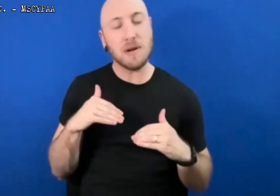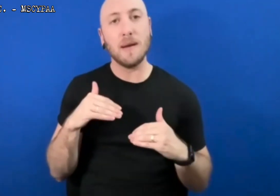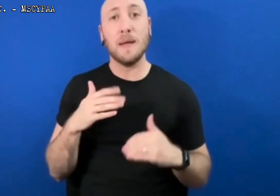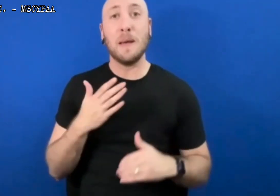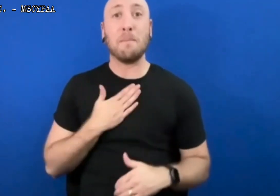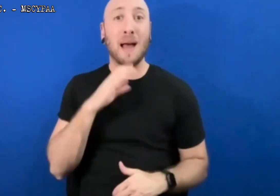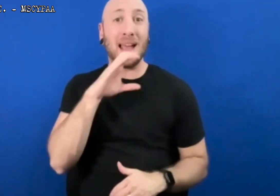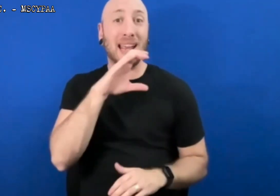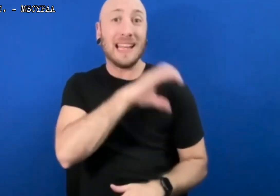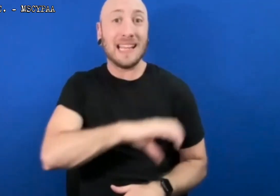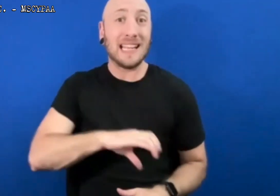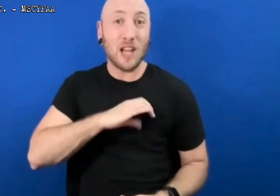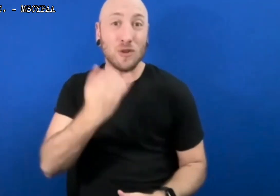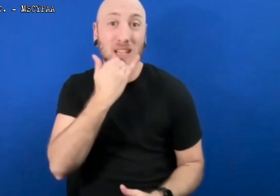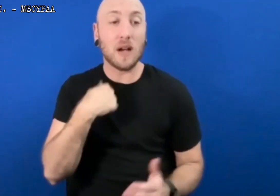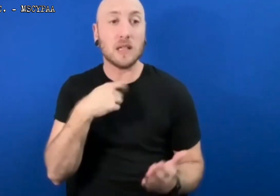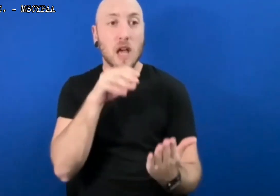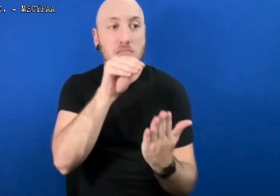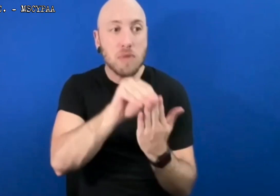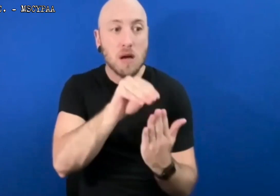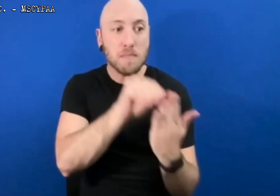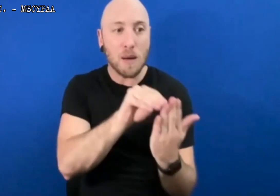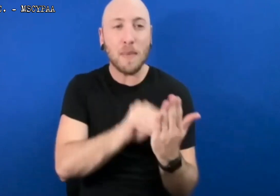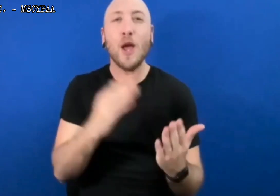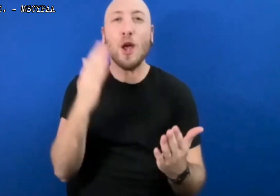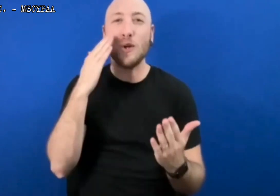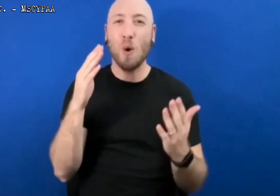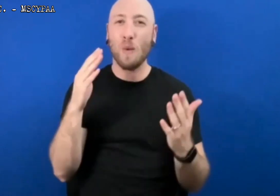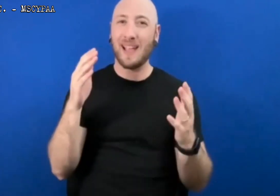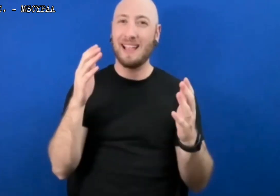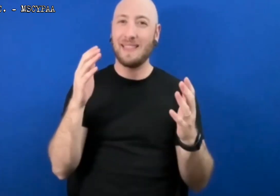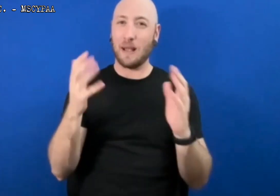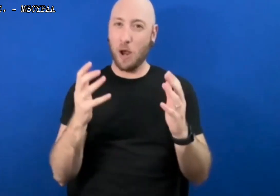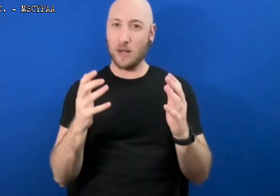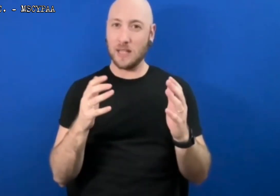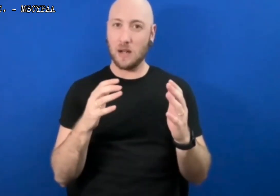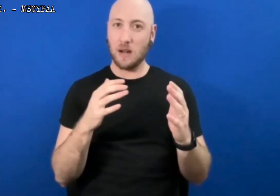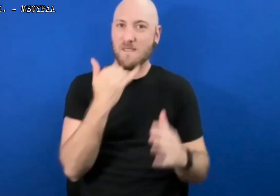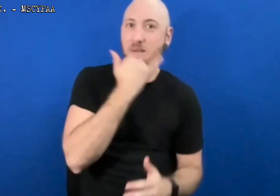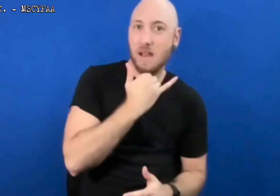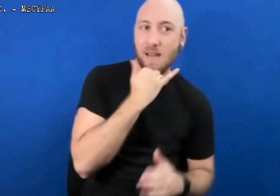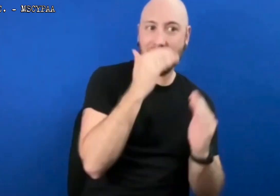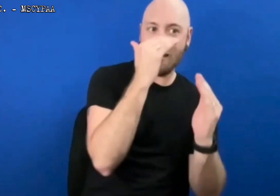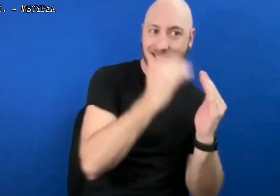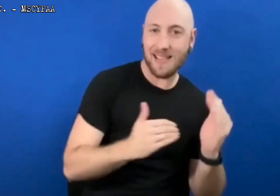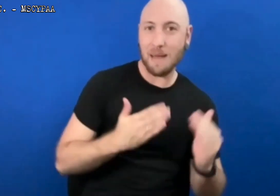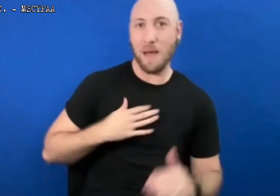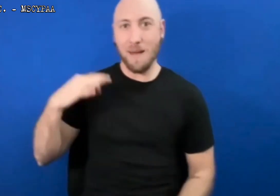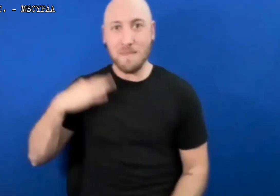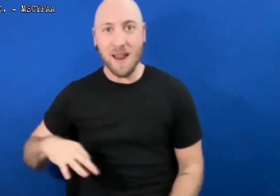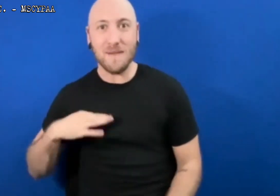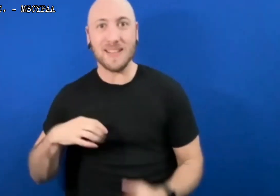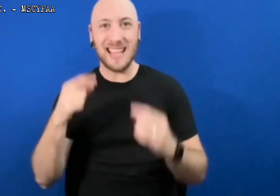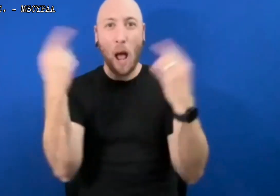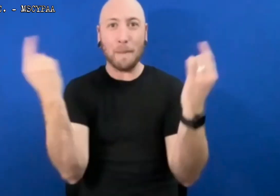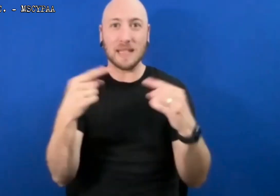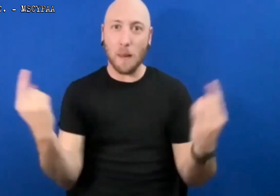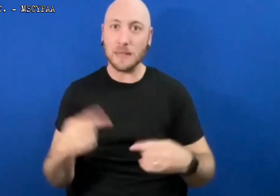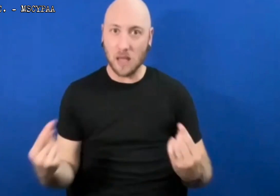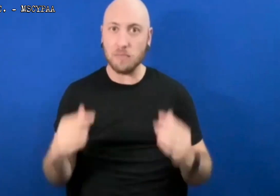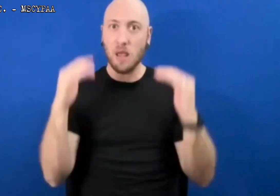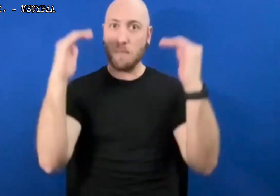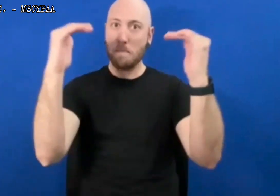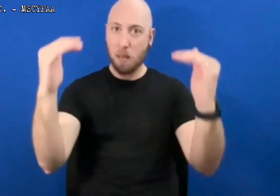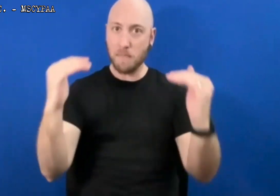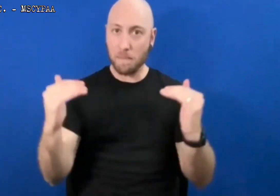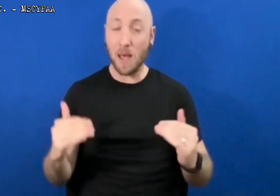character defects and the assets associated with them. And, amends are tough.